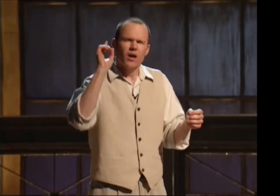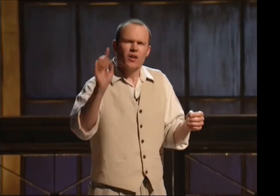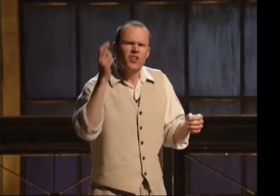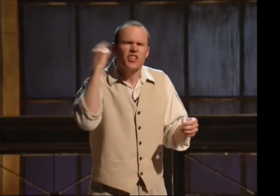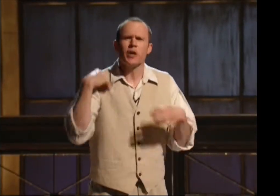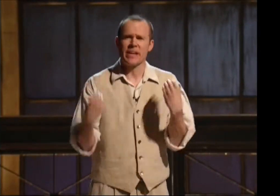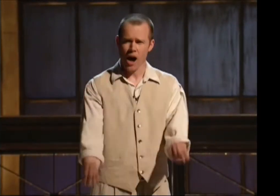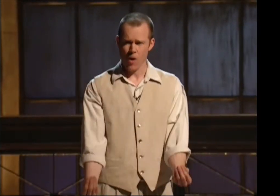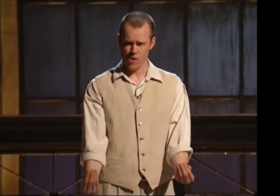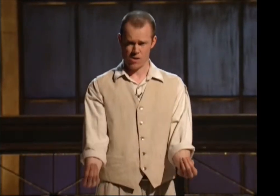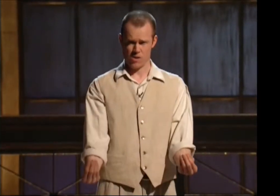"Can you hear me now?"